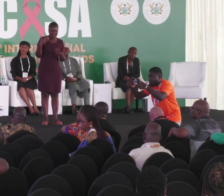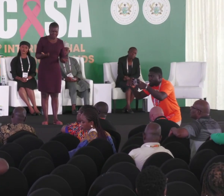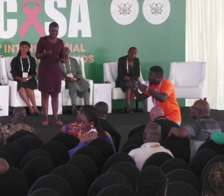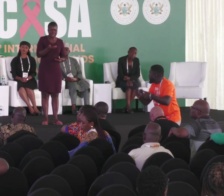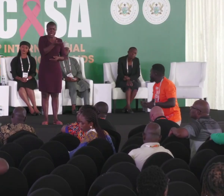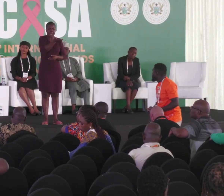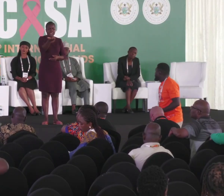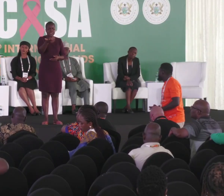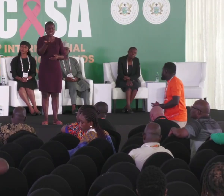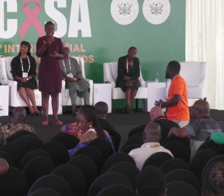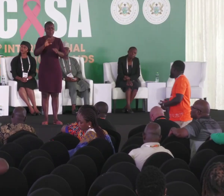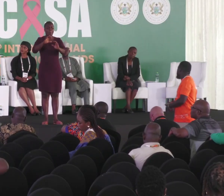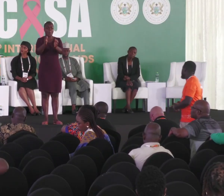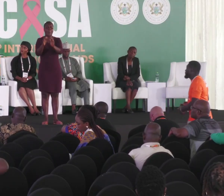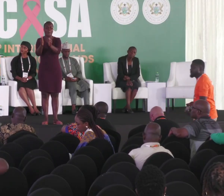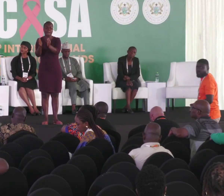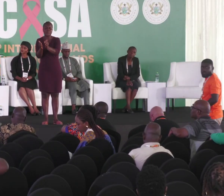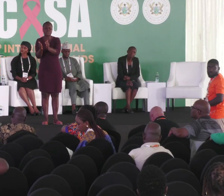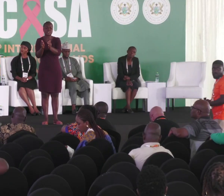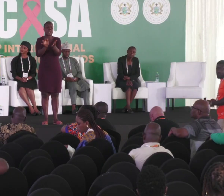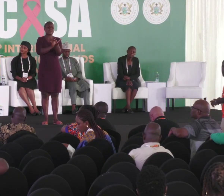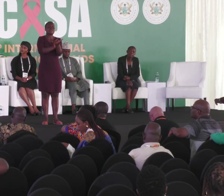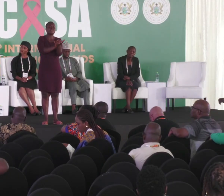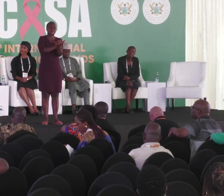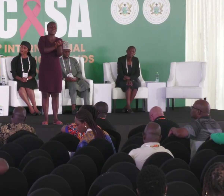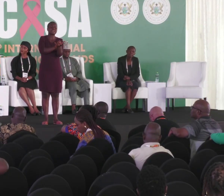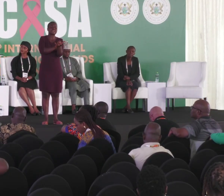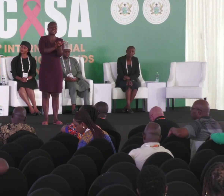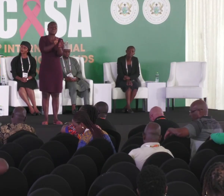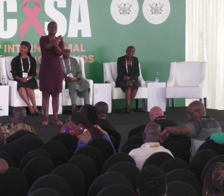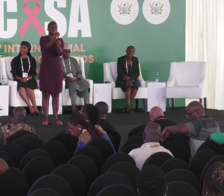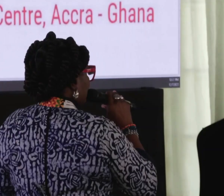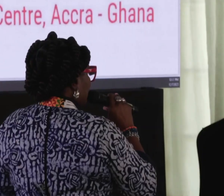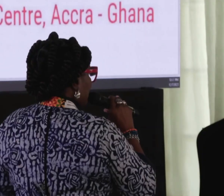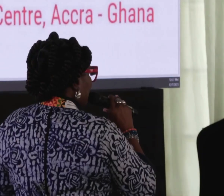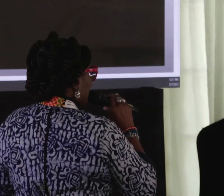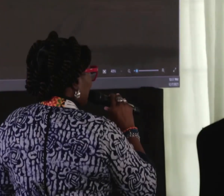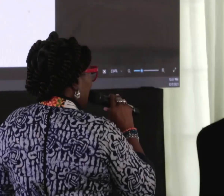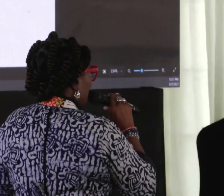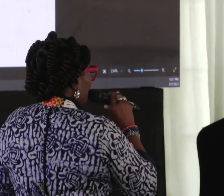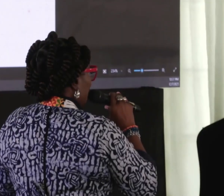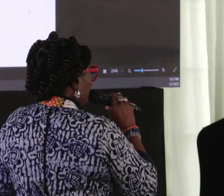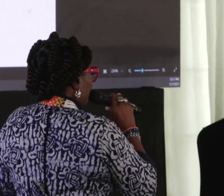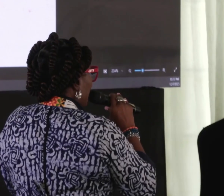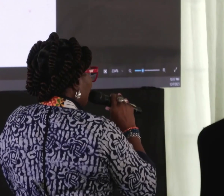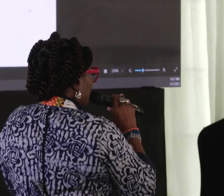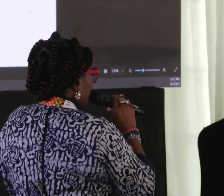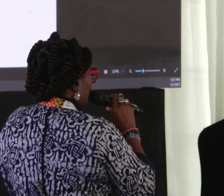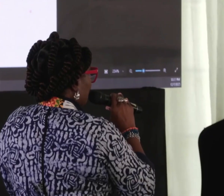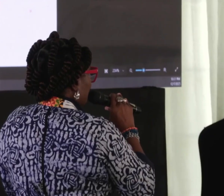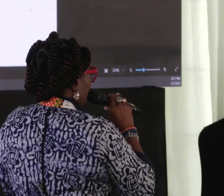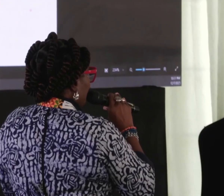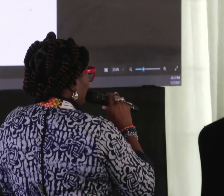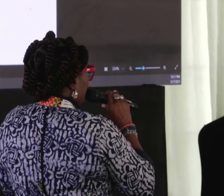community pharmacists or pharmacists that practice in a private